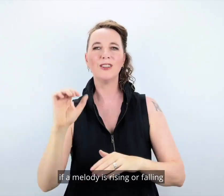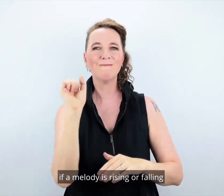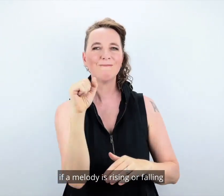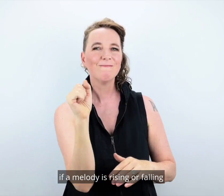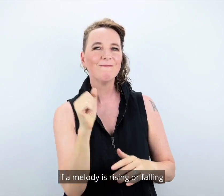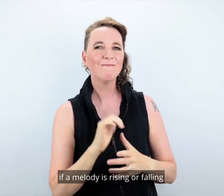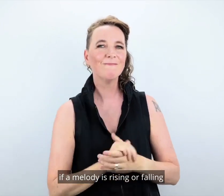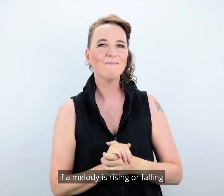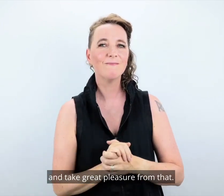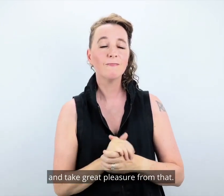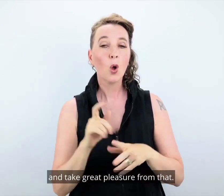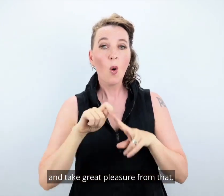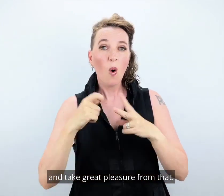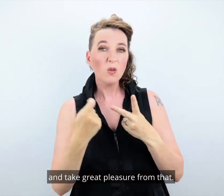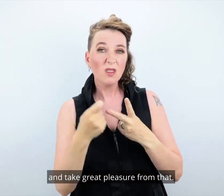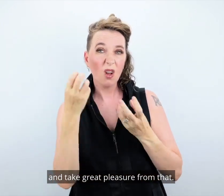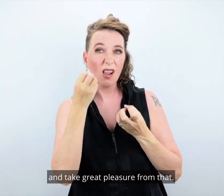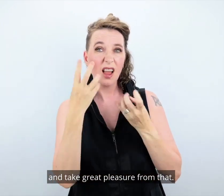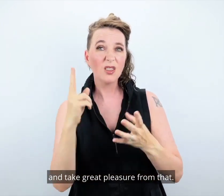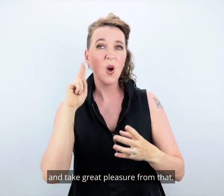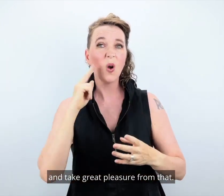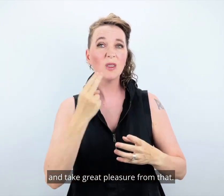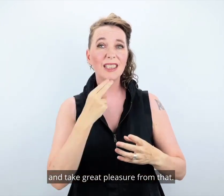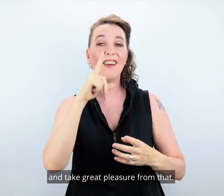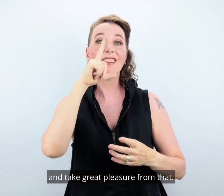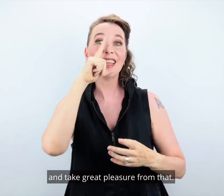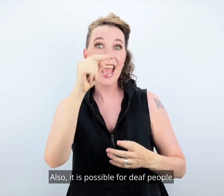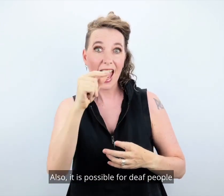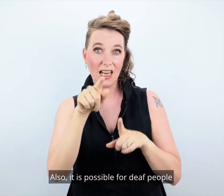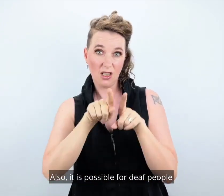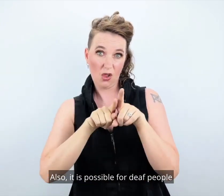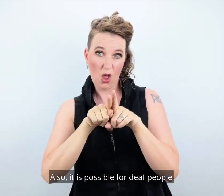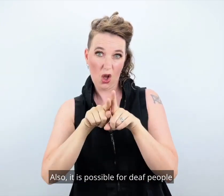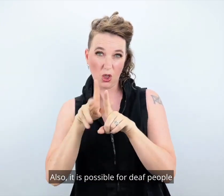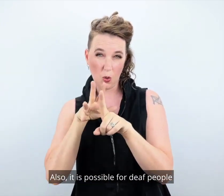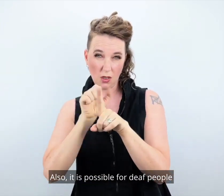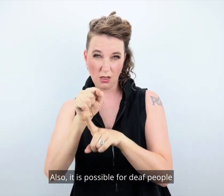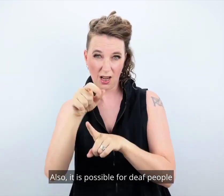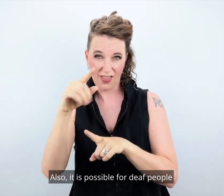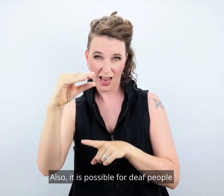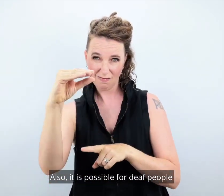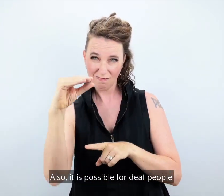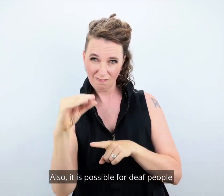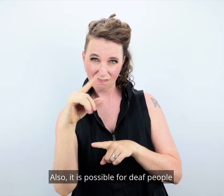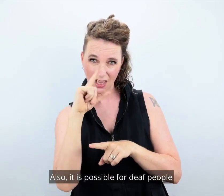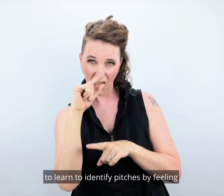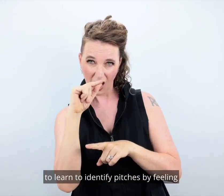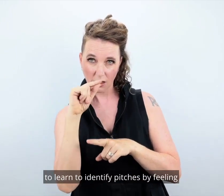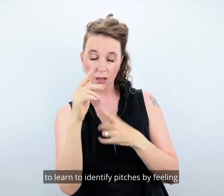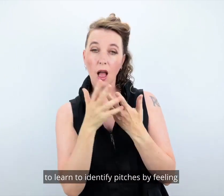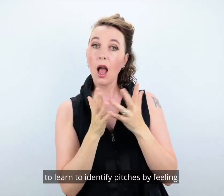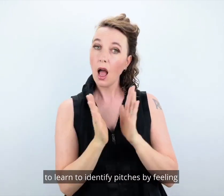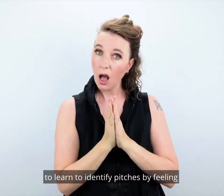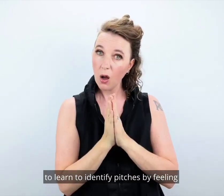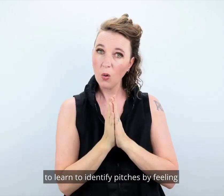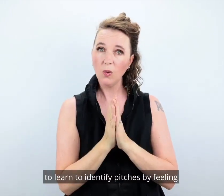or falling and take great pleasure from that. Also, it is possible for deaf people to learn to identify pitches